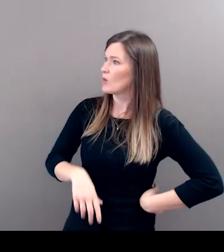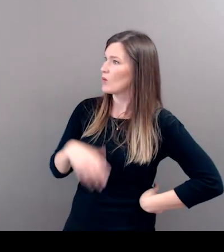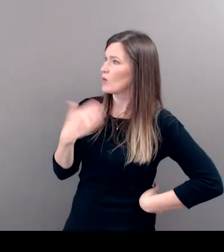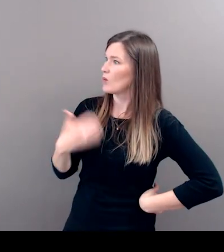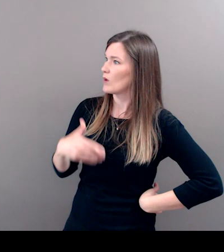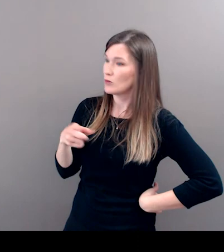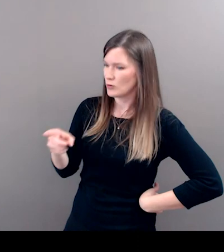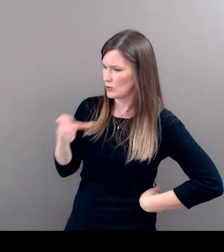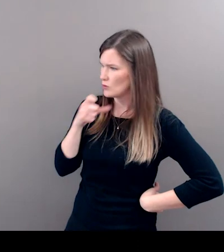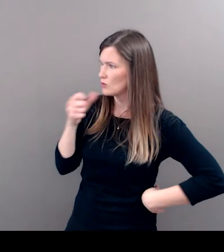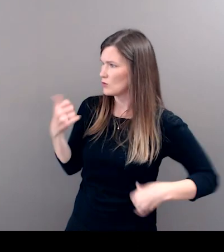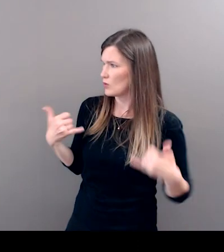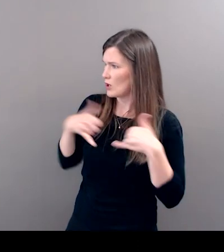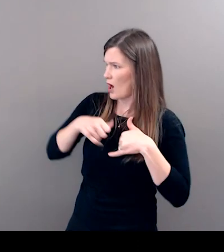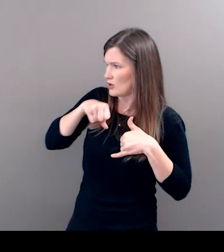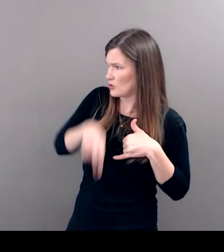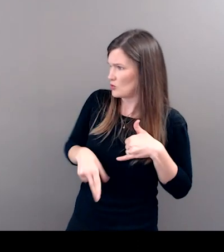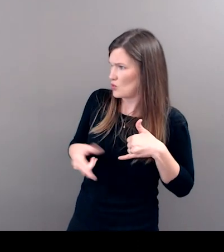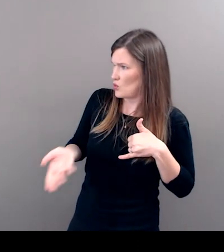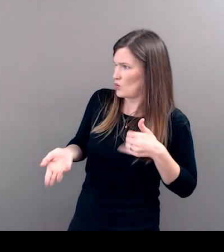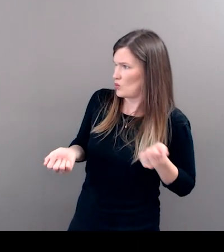on.